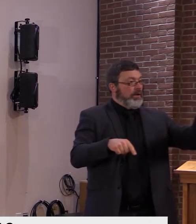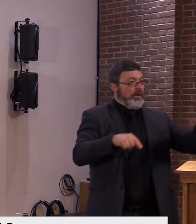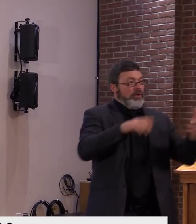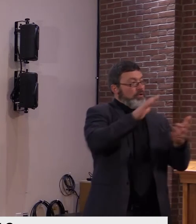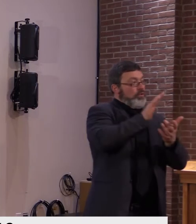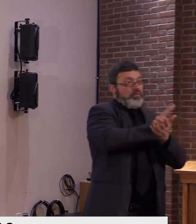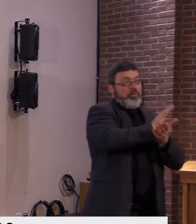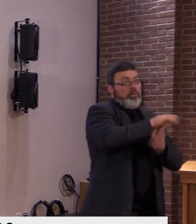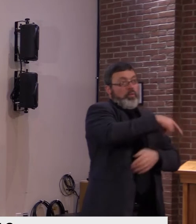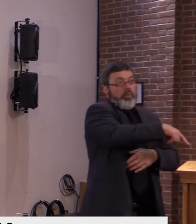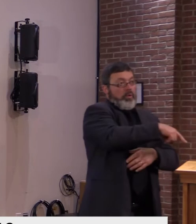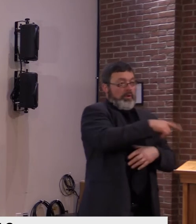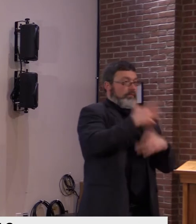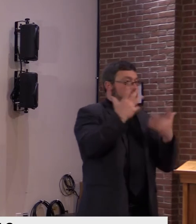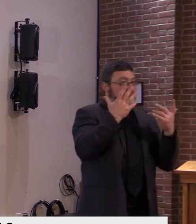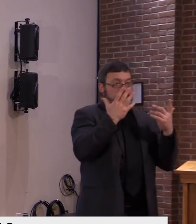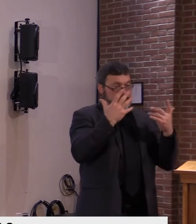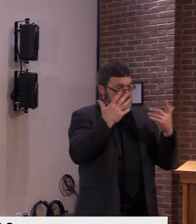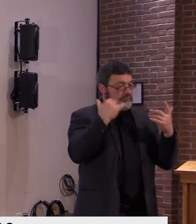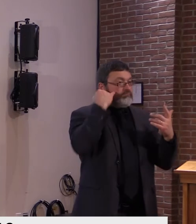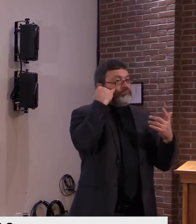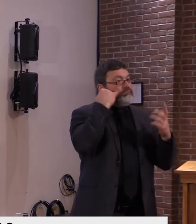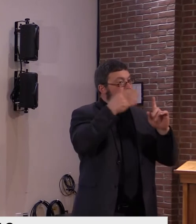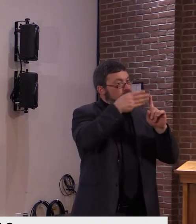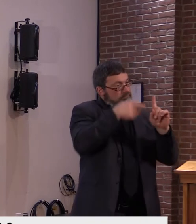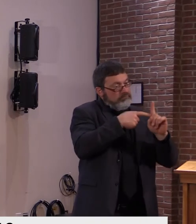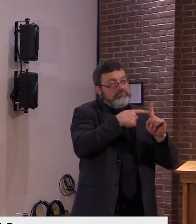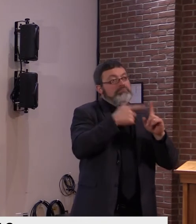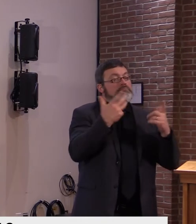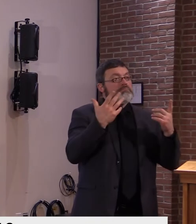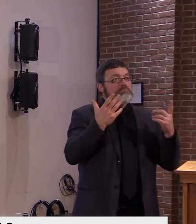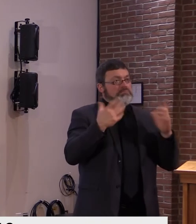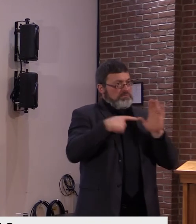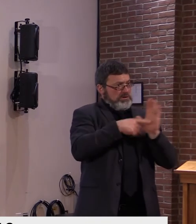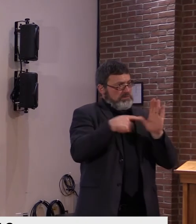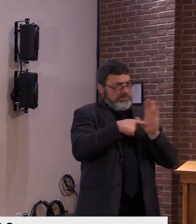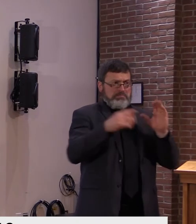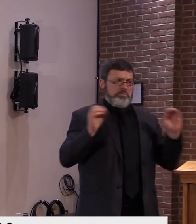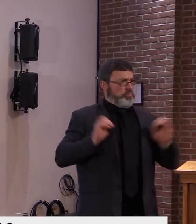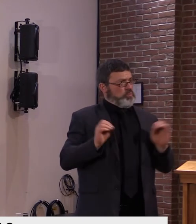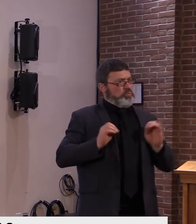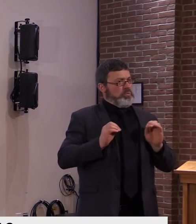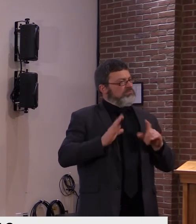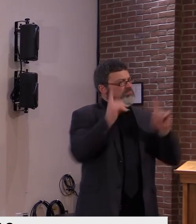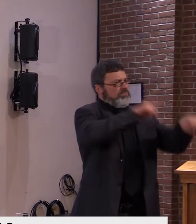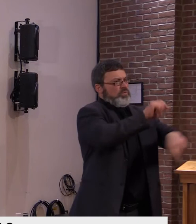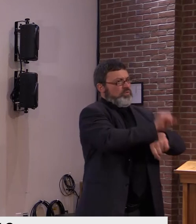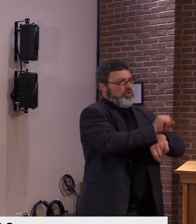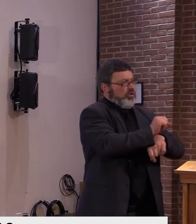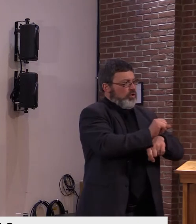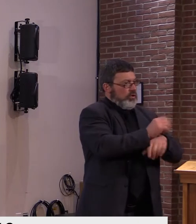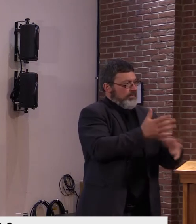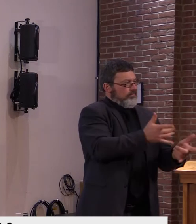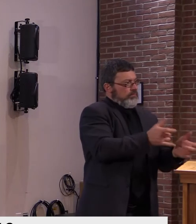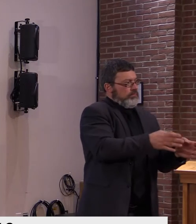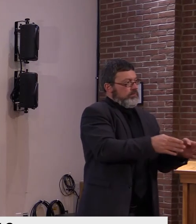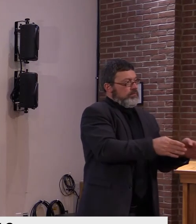those people, plus includes people who have symptoms and aren't feeling fine. So you would expect it to be a higher